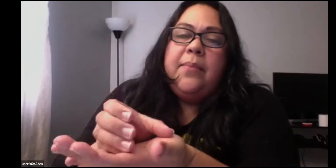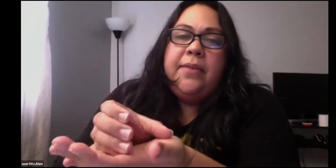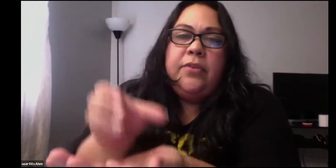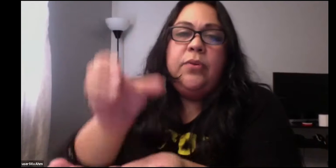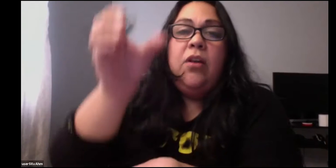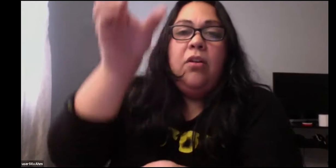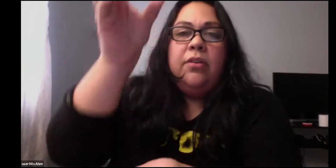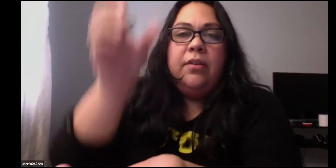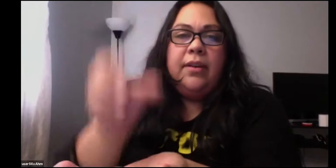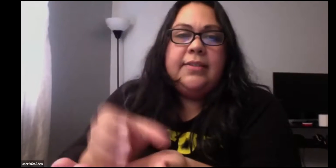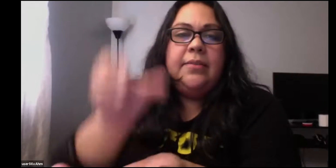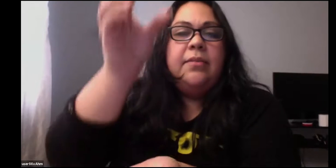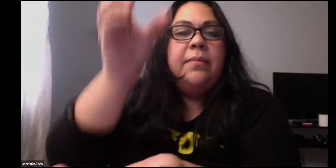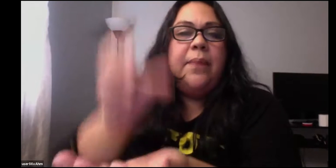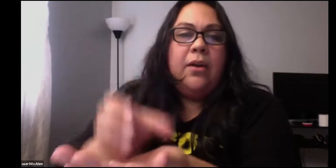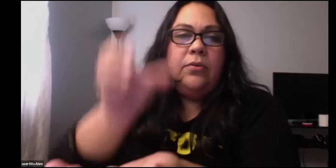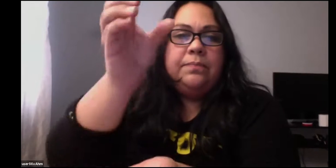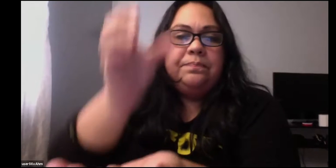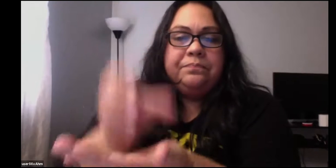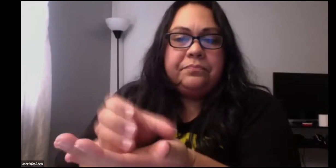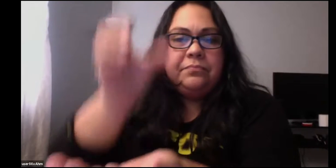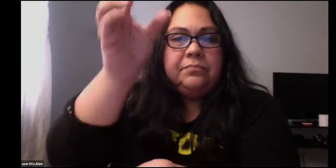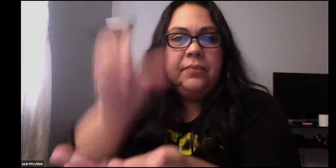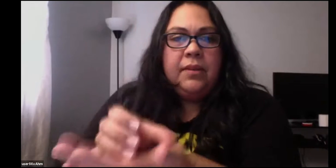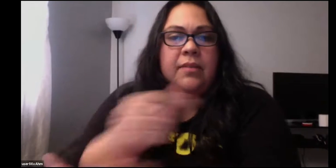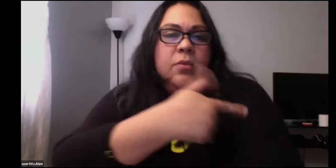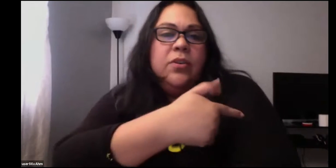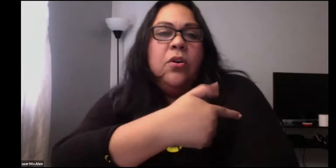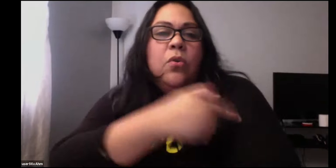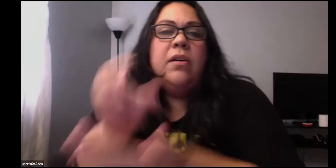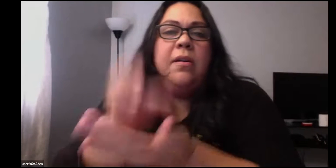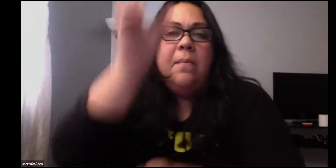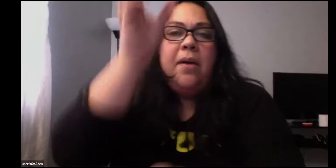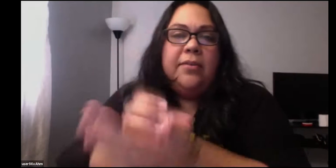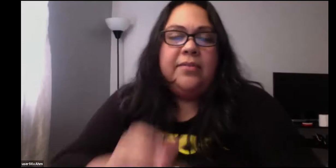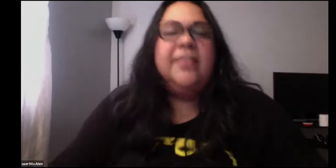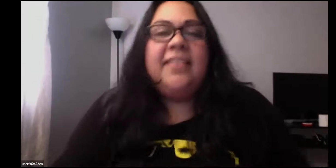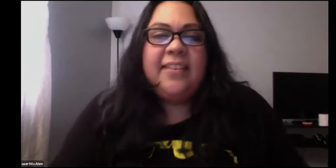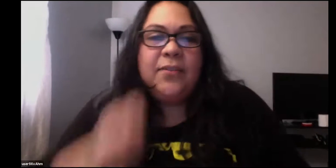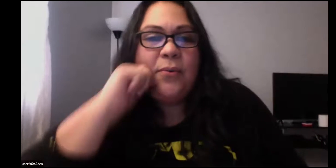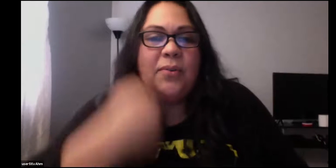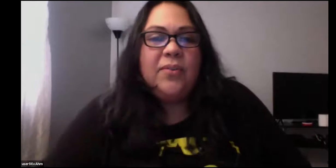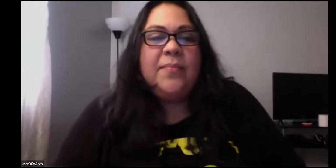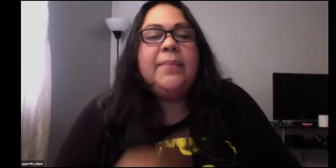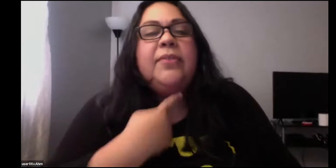do it longer, it's a bottle. So a Coke bottle. Cool. You're making me thirsty